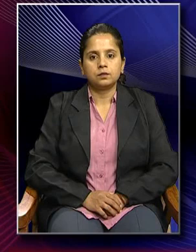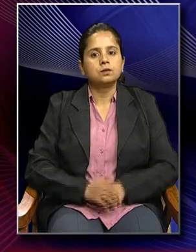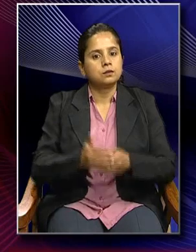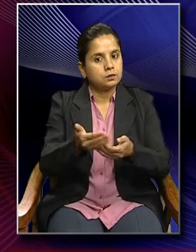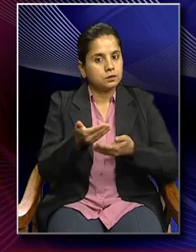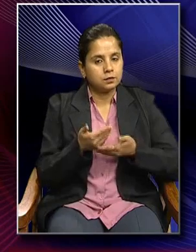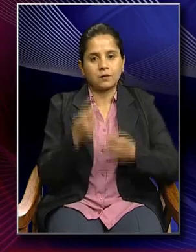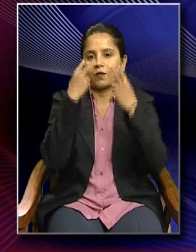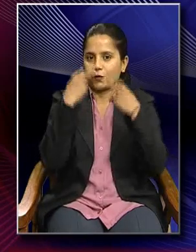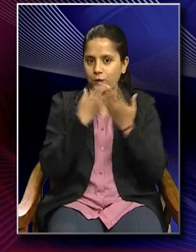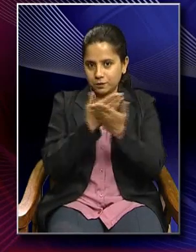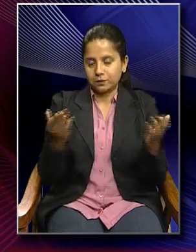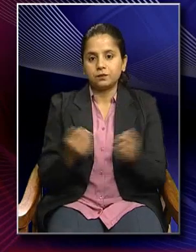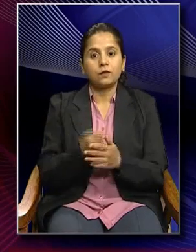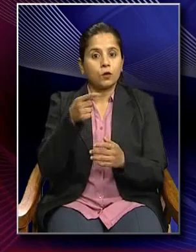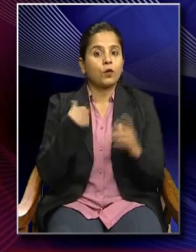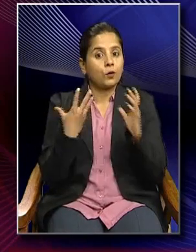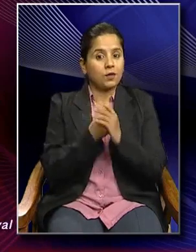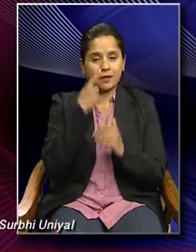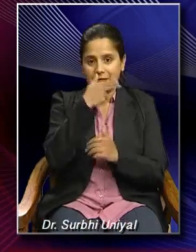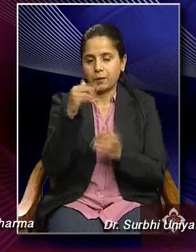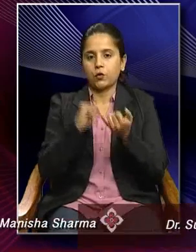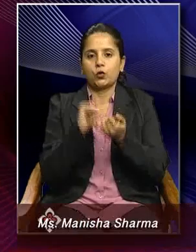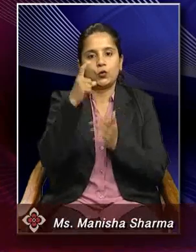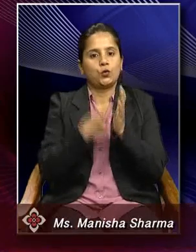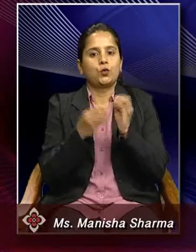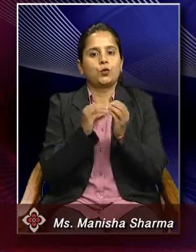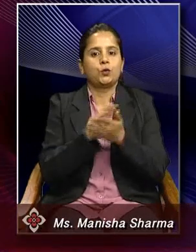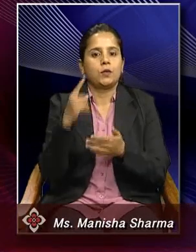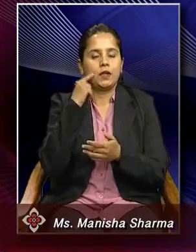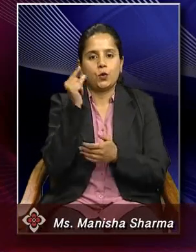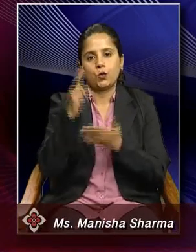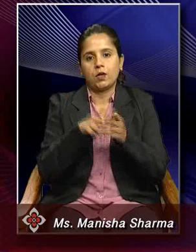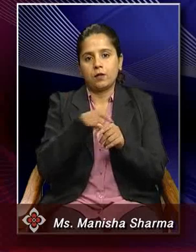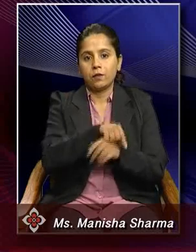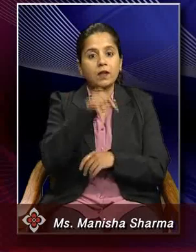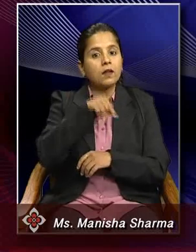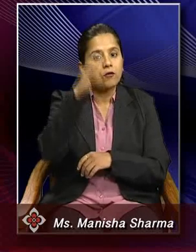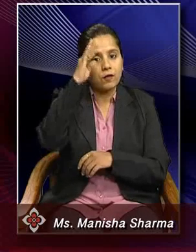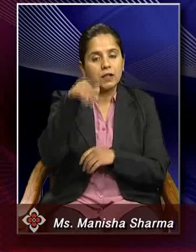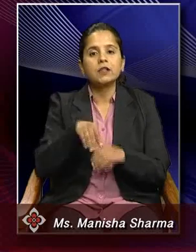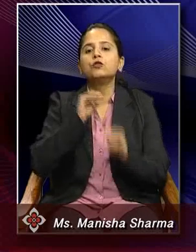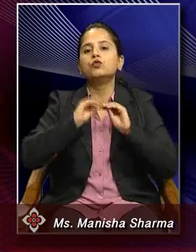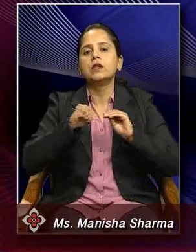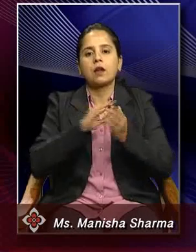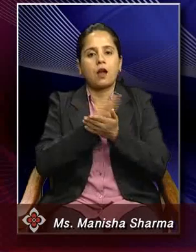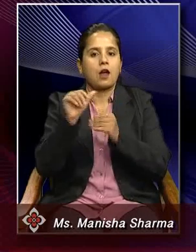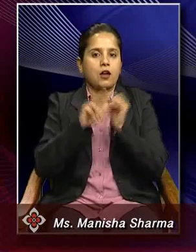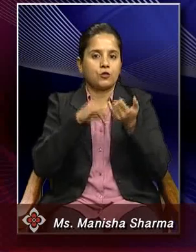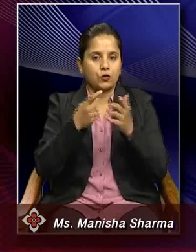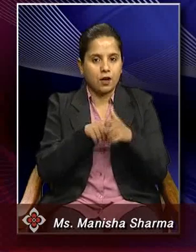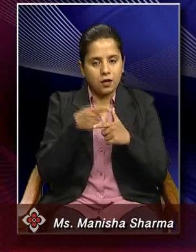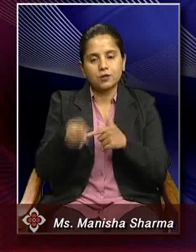Welcome viewers, you are with me Surbhi Unyal and I teach philosophy at Hansraj College, University of